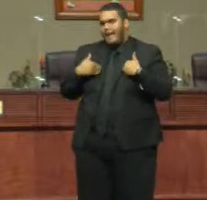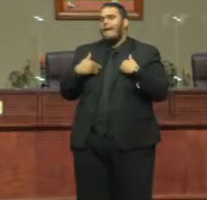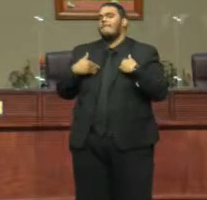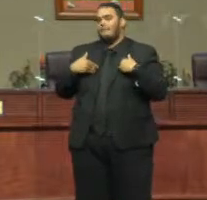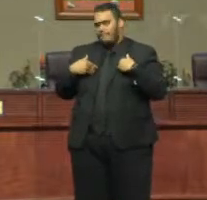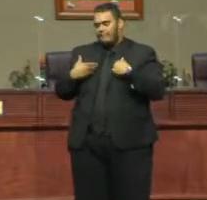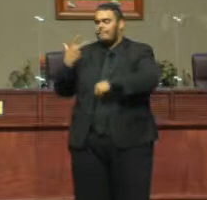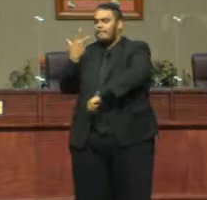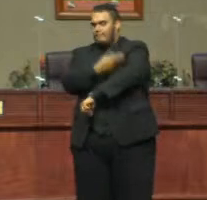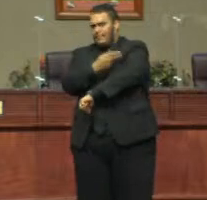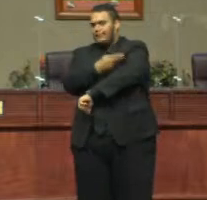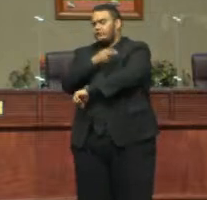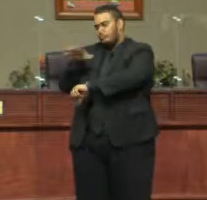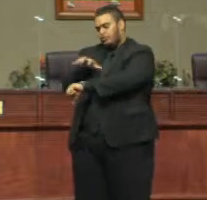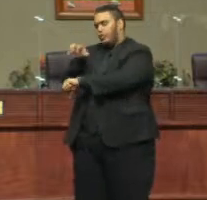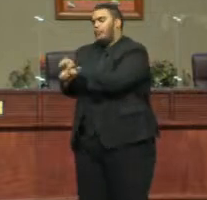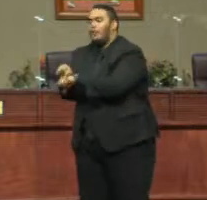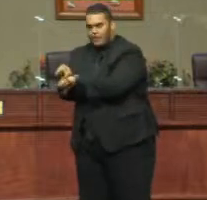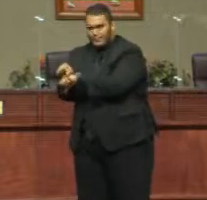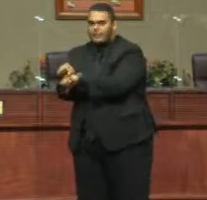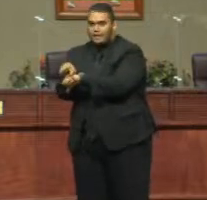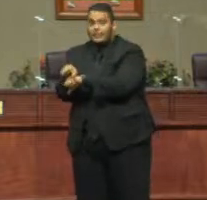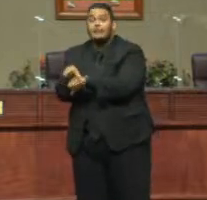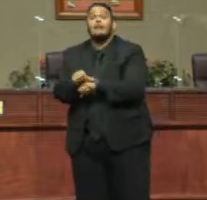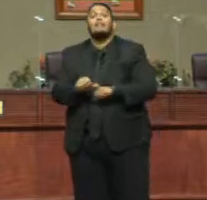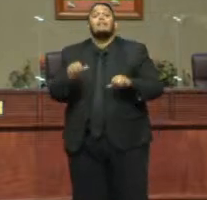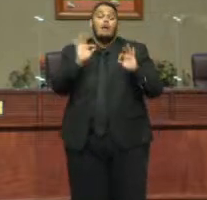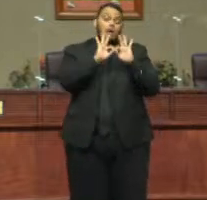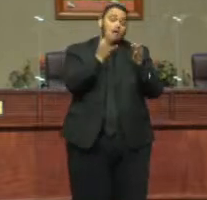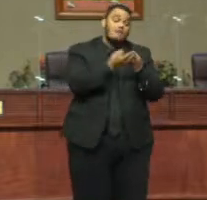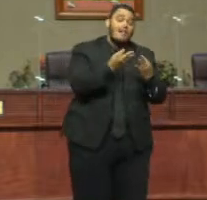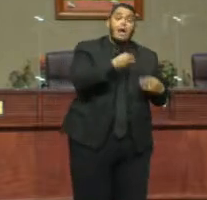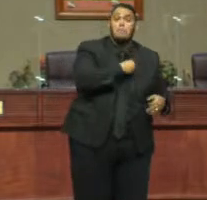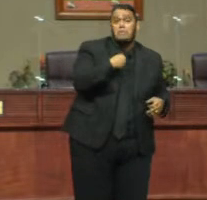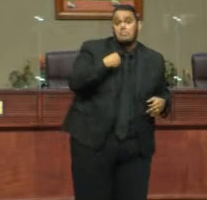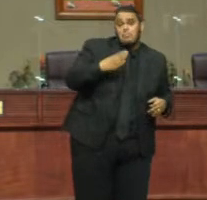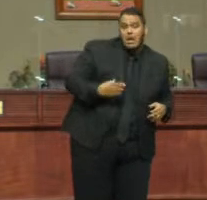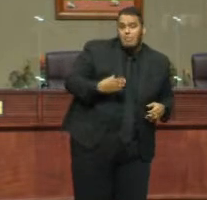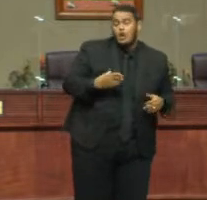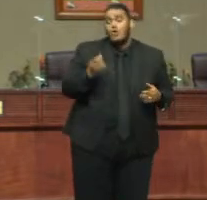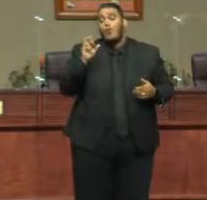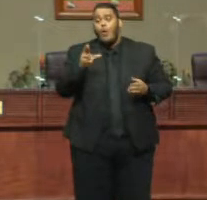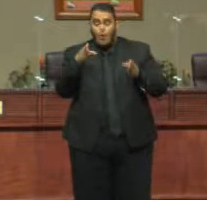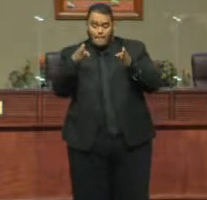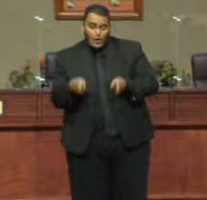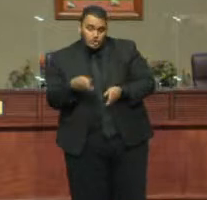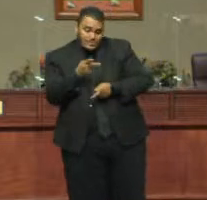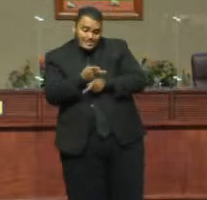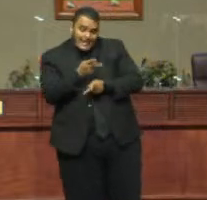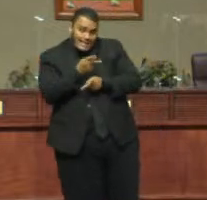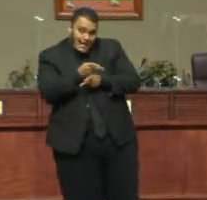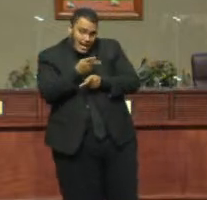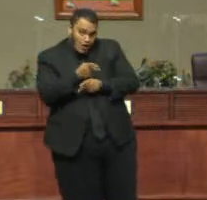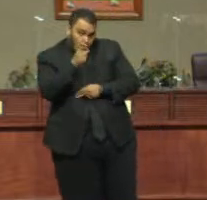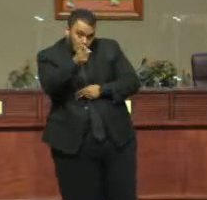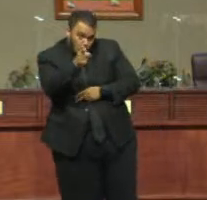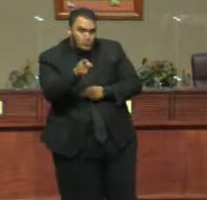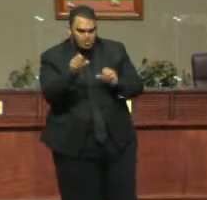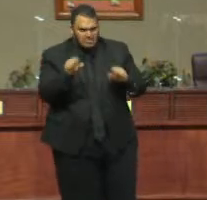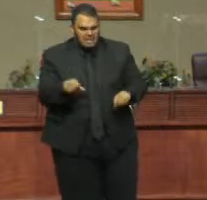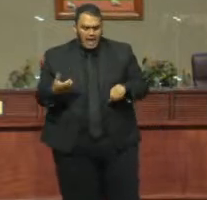vaccination appointment. A family member or caregiver may also ride along with the